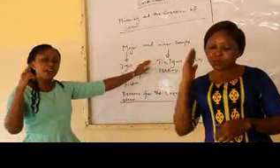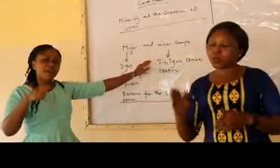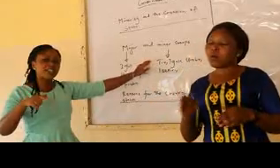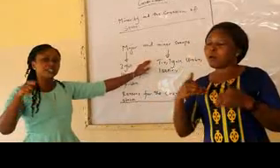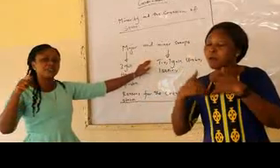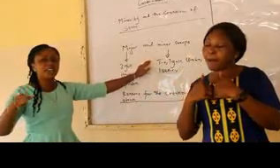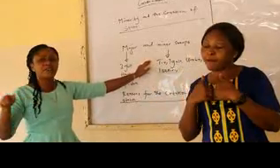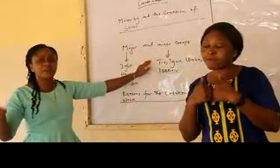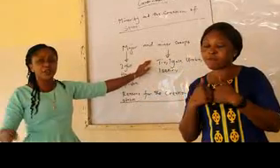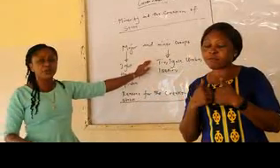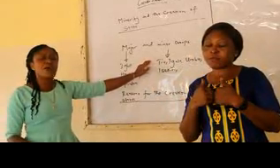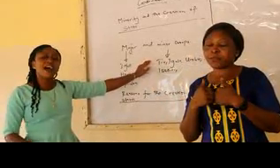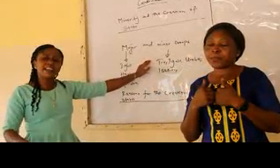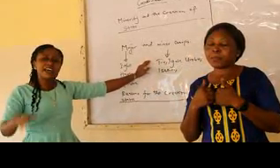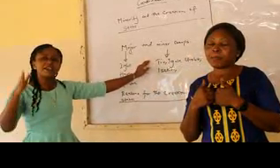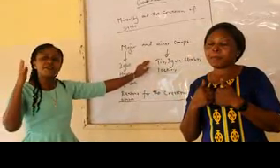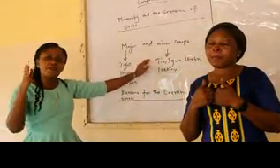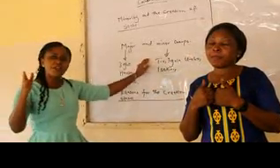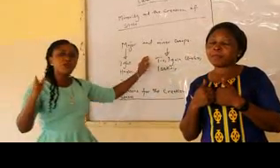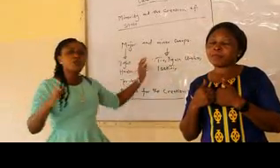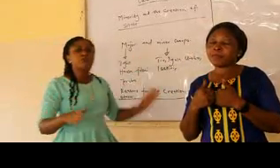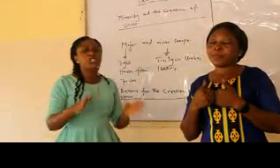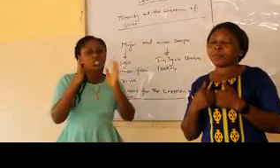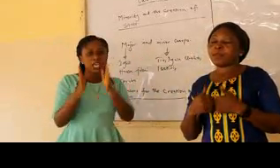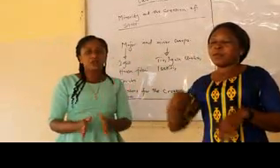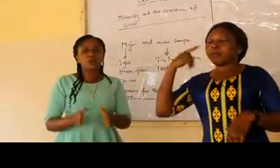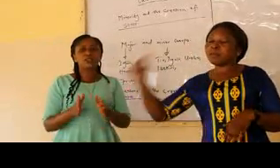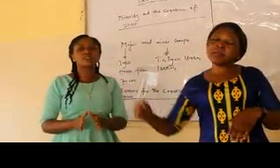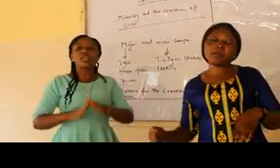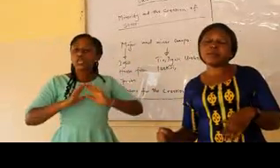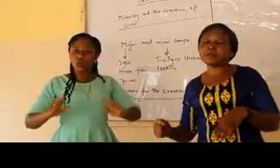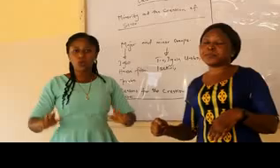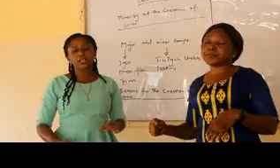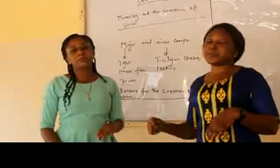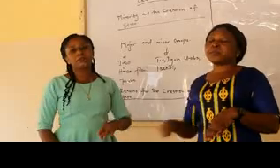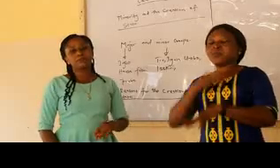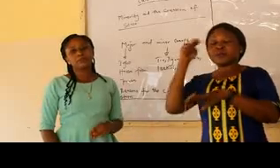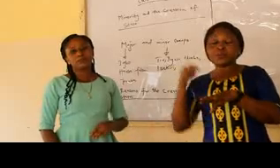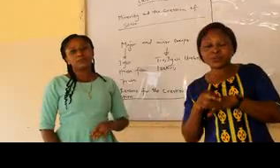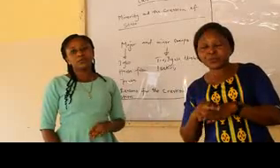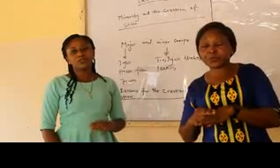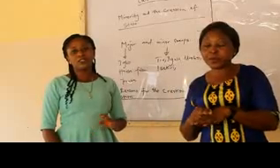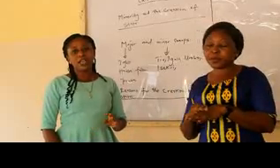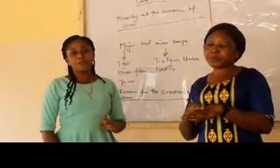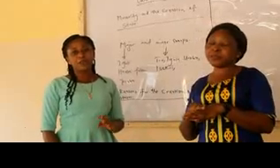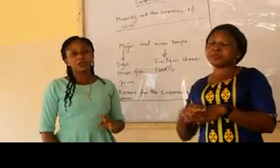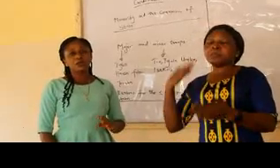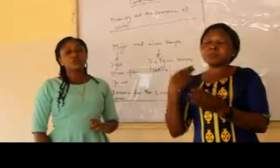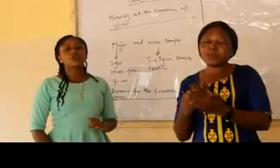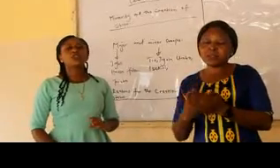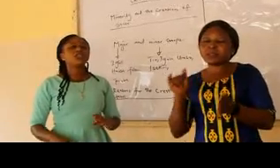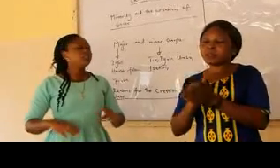what? The federally generated revenue, and that the revenue will be shared what? Equally. You see their